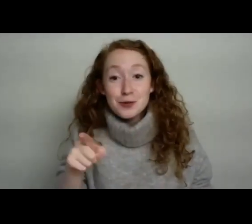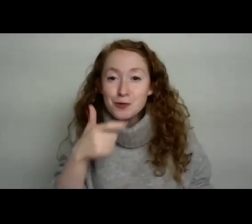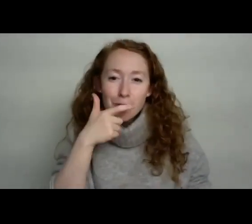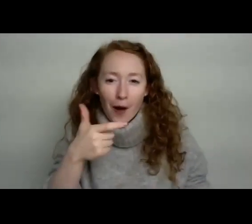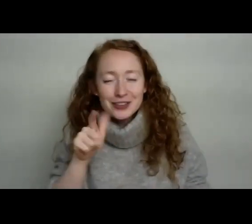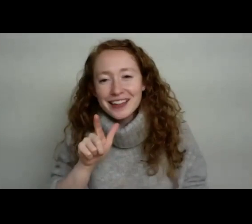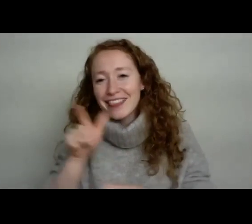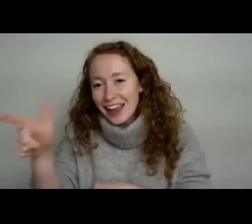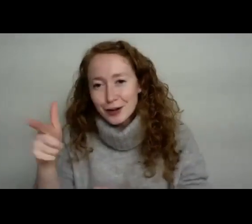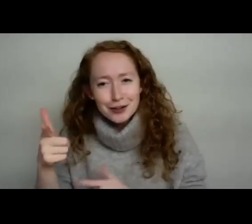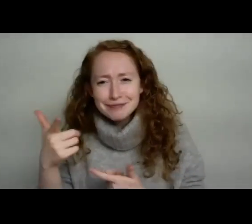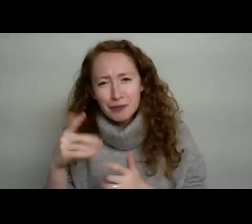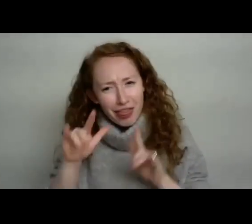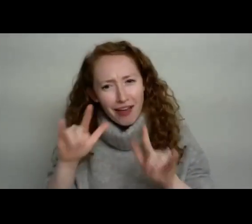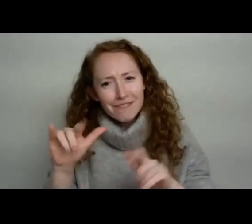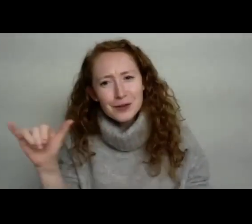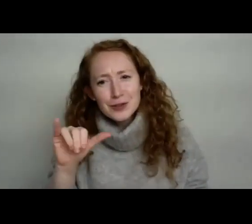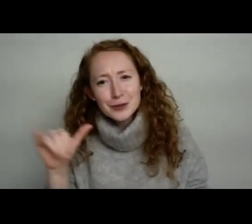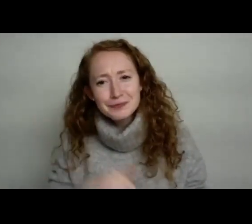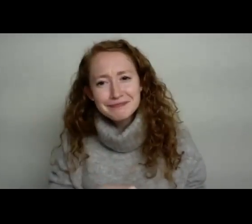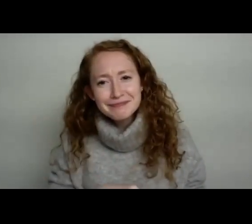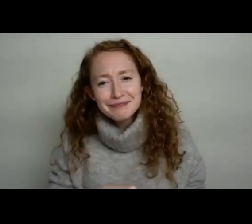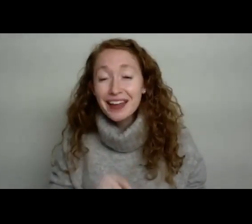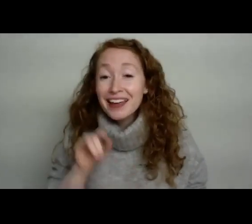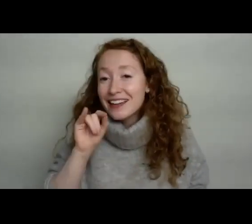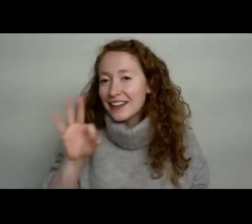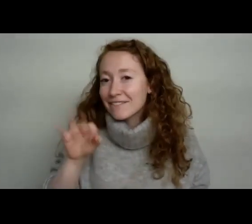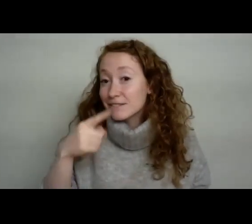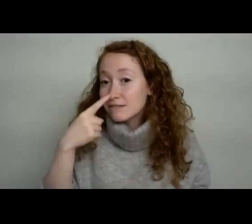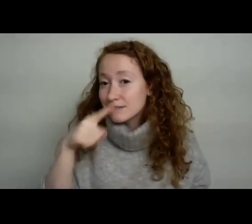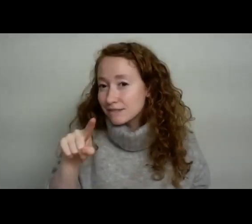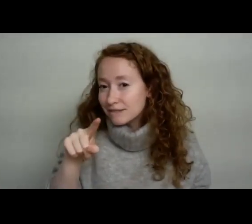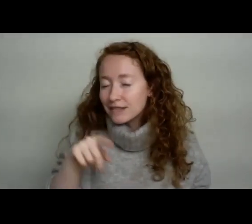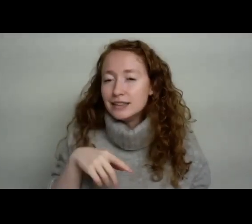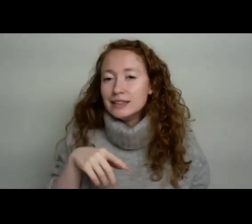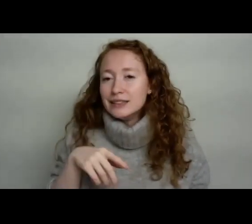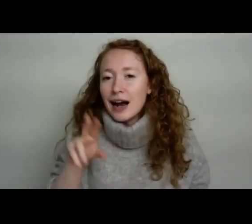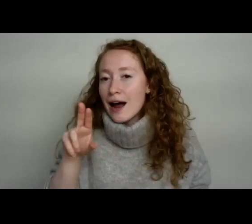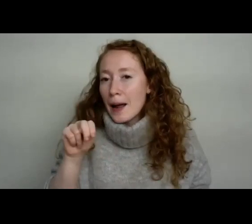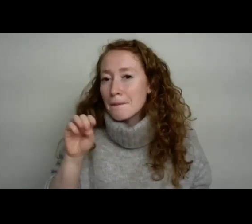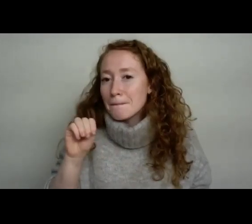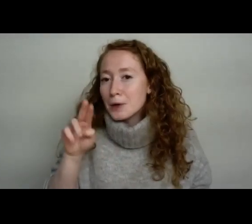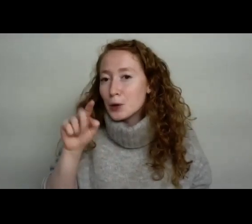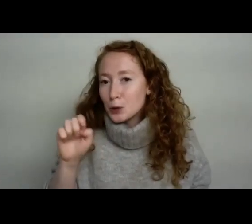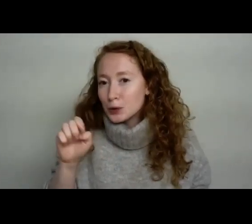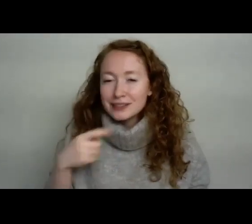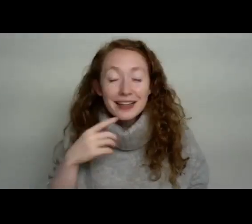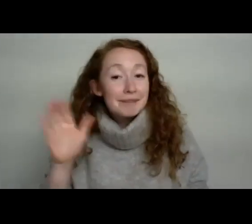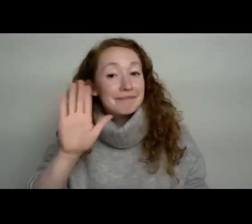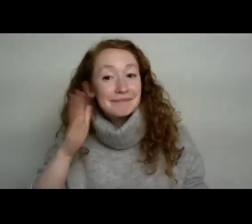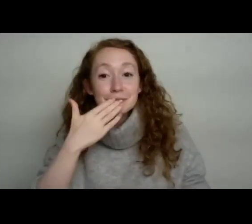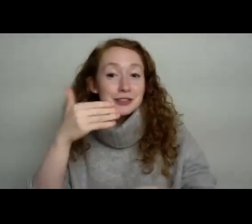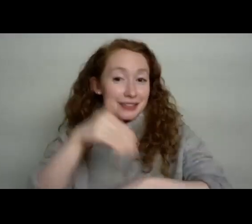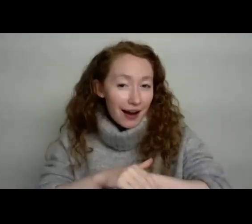the fact. We love you as well. And if you would do us the huge favor, the great joy, come off mute